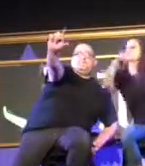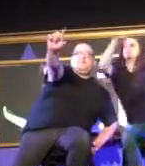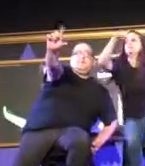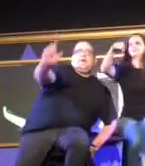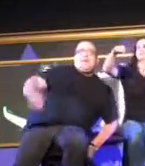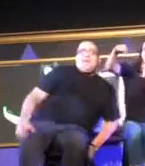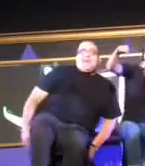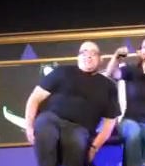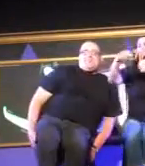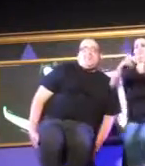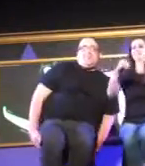Right. Hey,